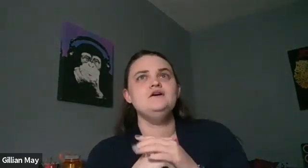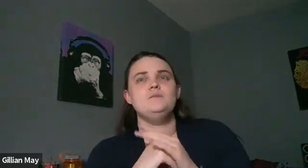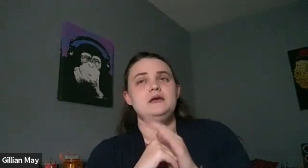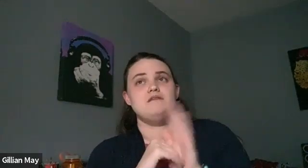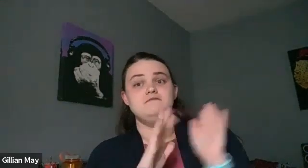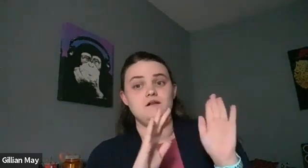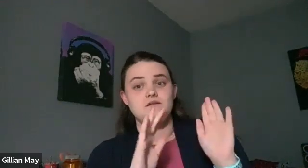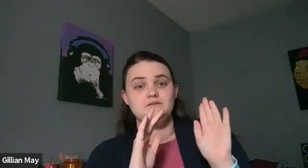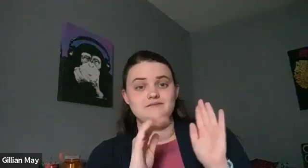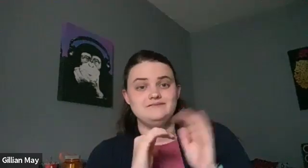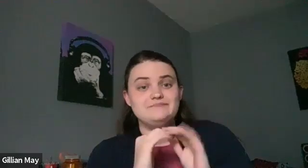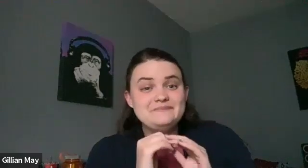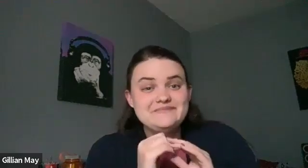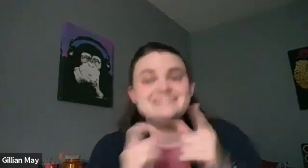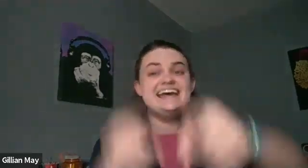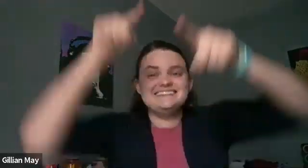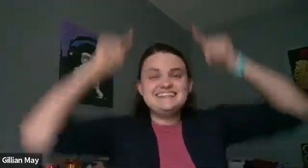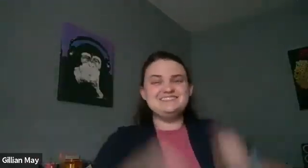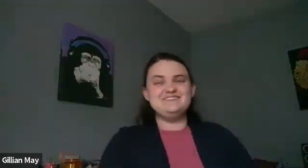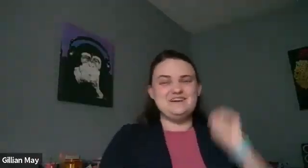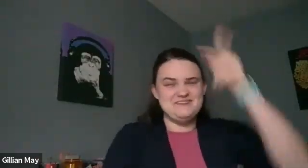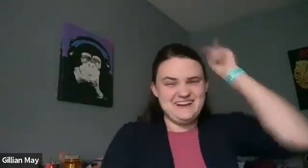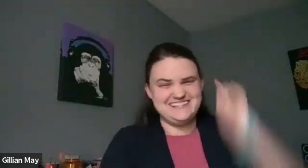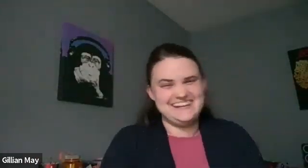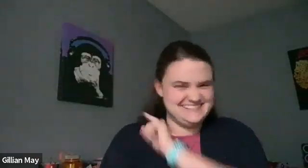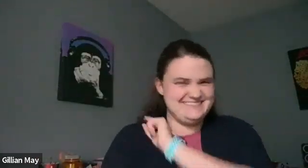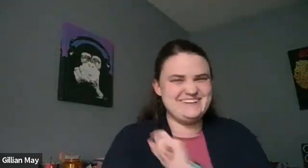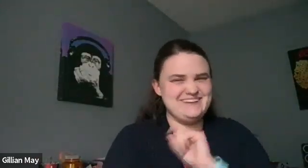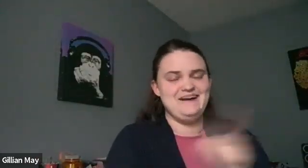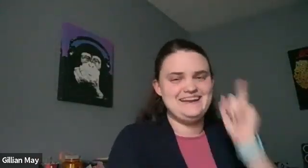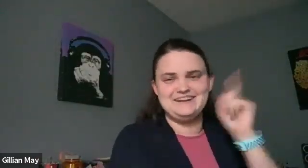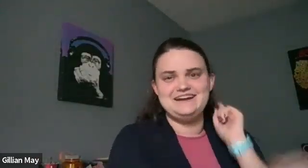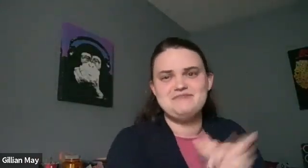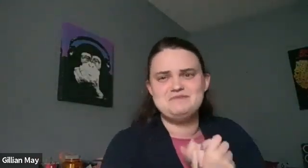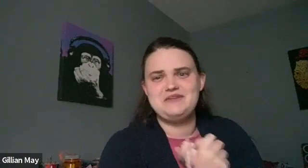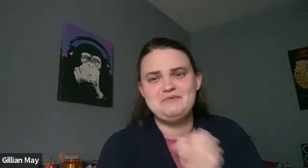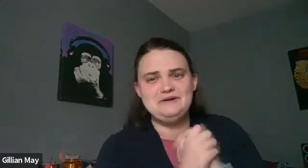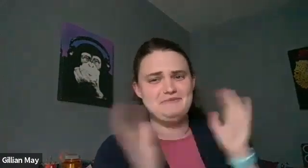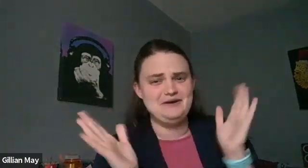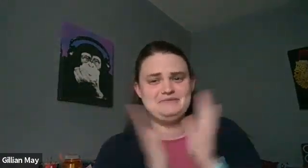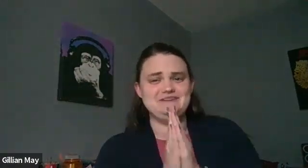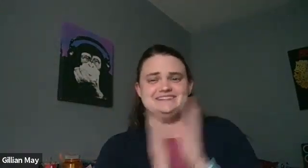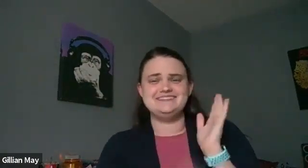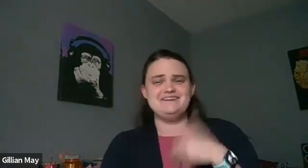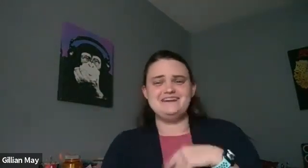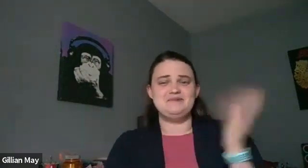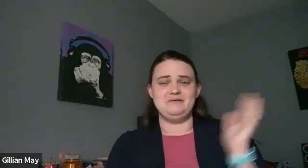we have, yes, that's the word. Oh my gosh, that is the word. Why could I not remember that word? Oh my goodness, there I am going.